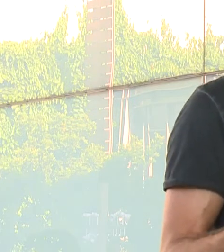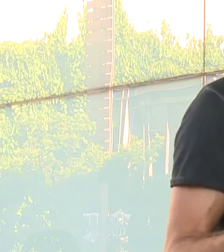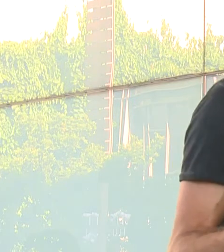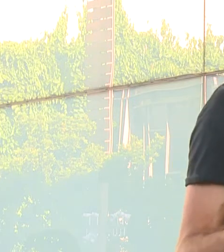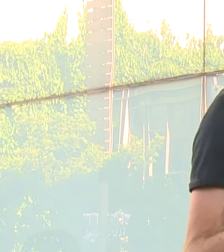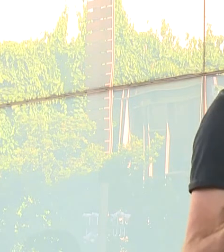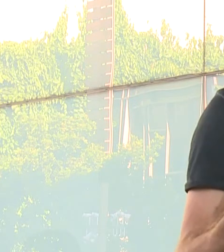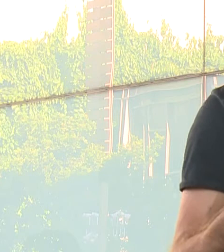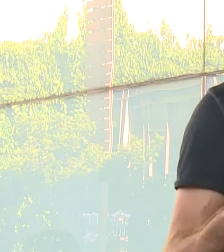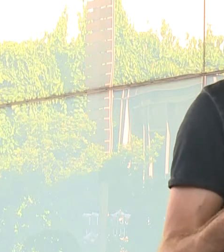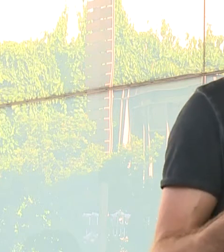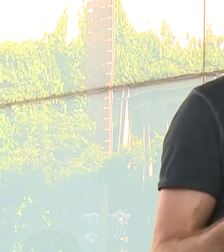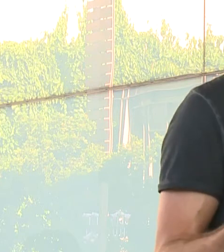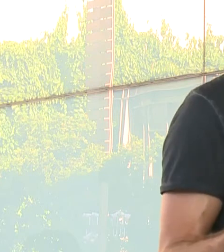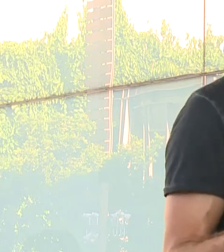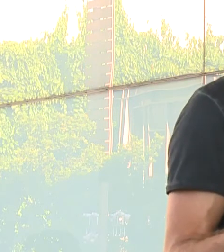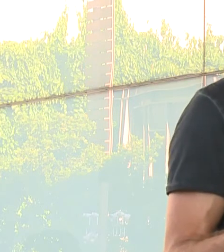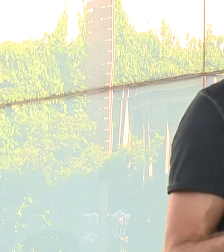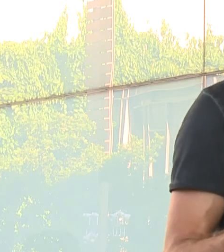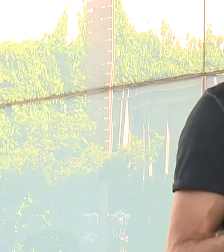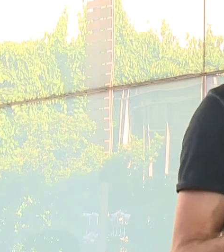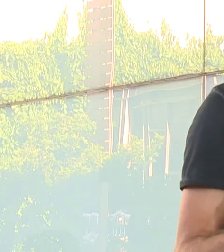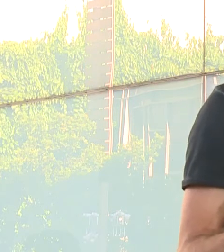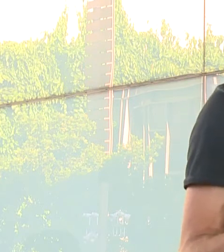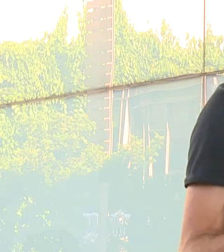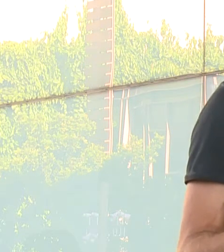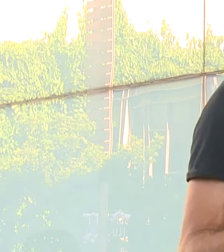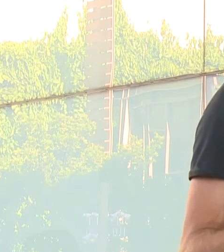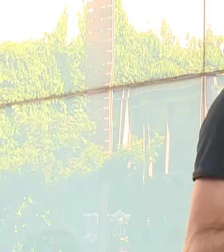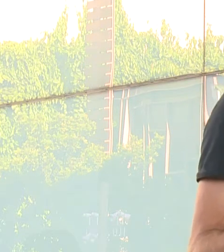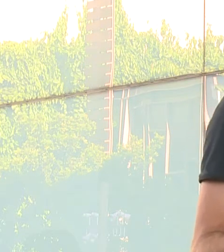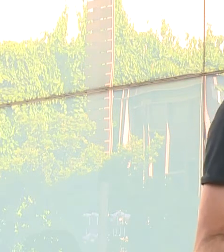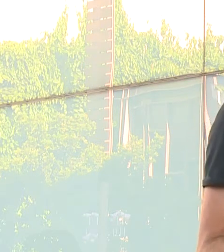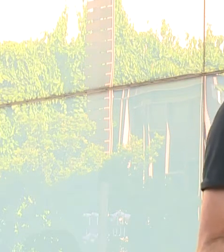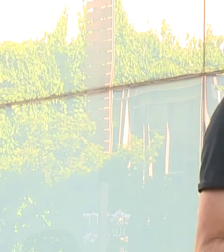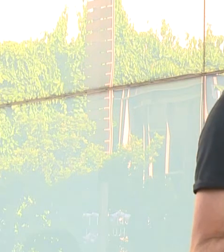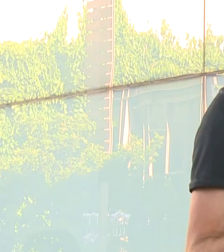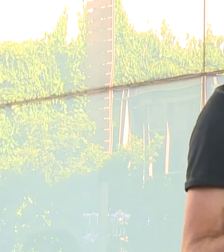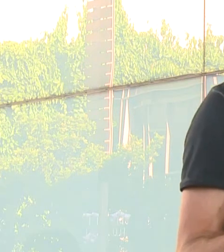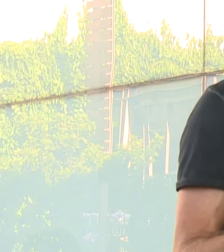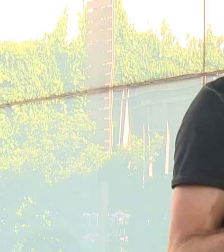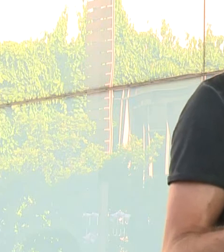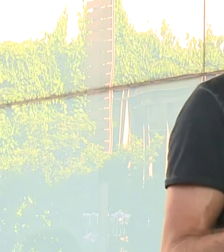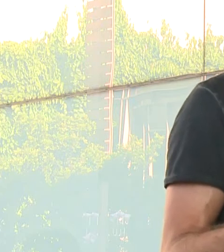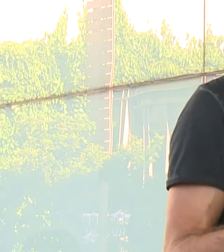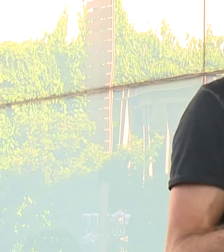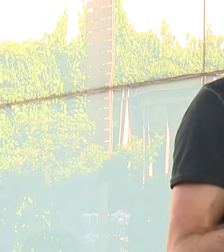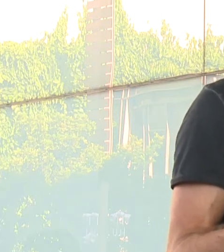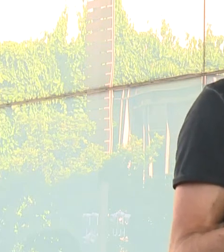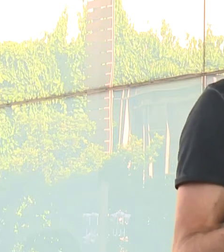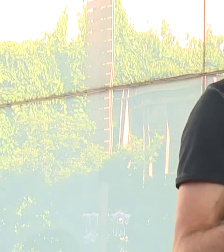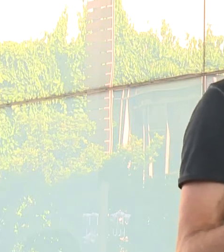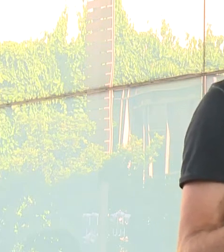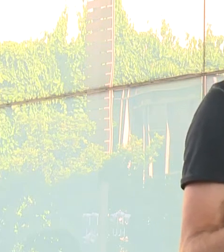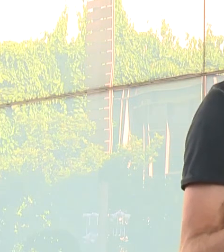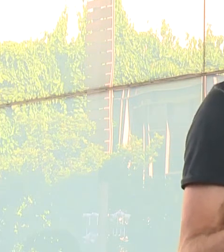them tumbling through time and space. Well, films are a bit like that. They take you away and throw you into the weirdest worlds, where you go off to work to